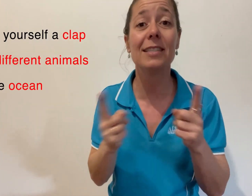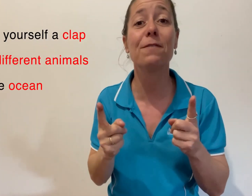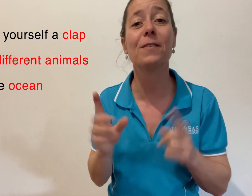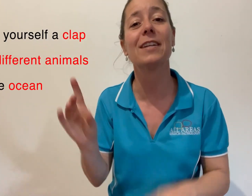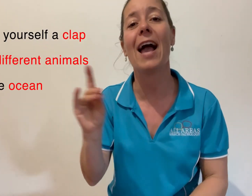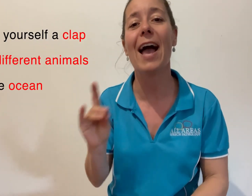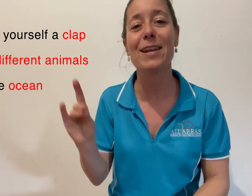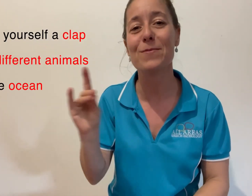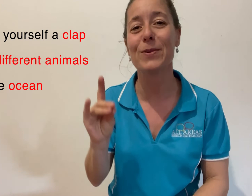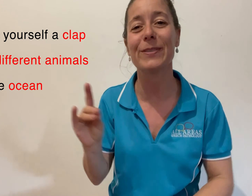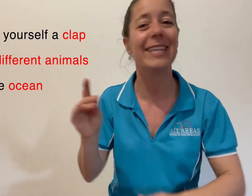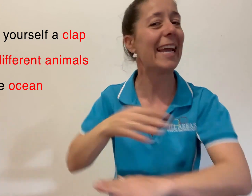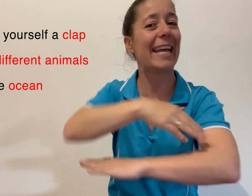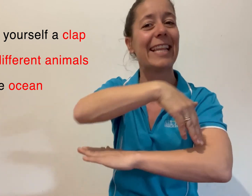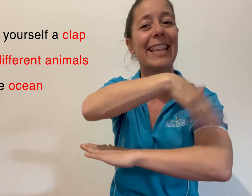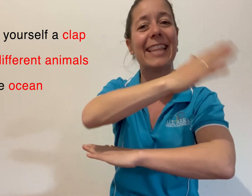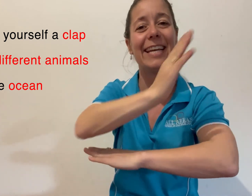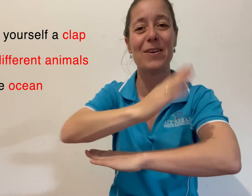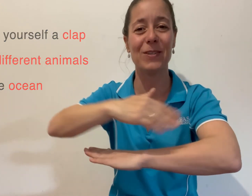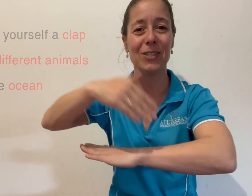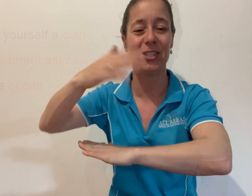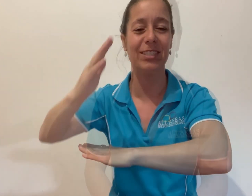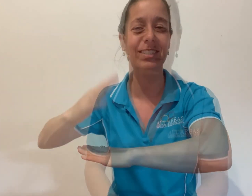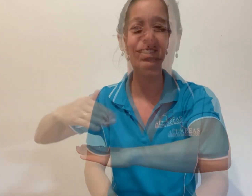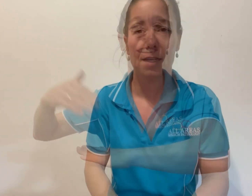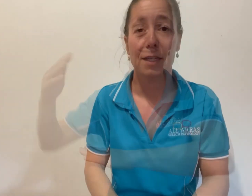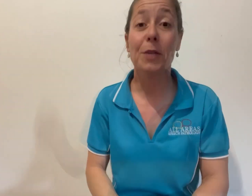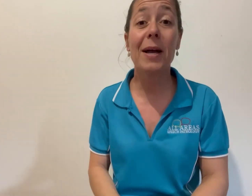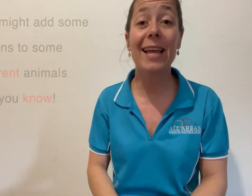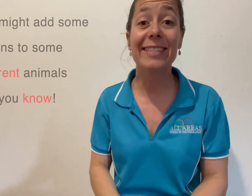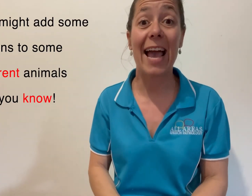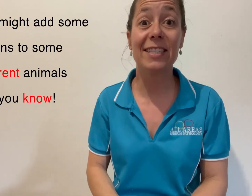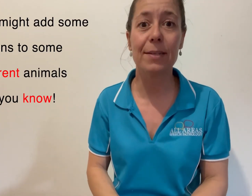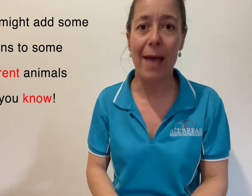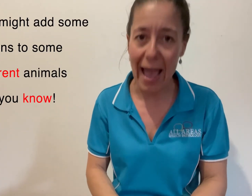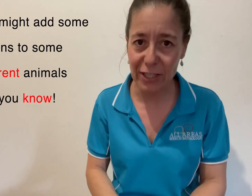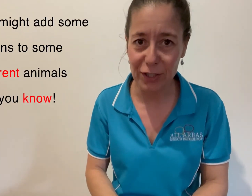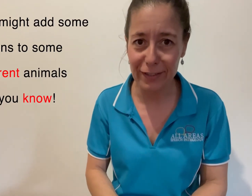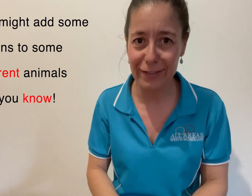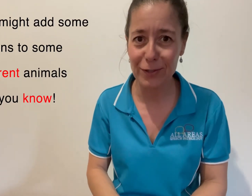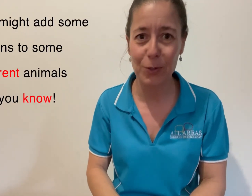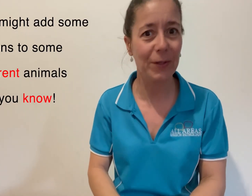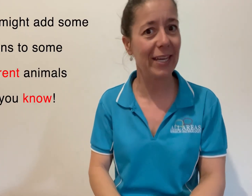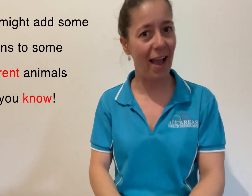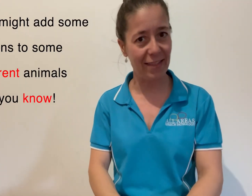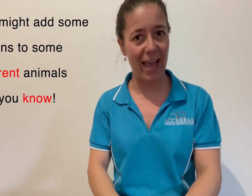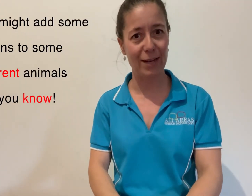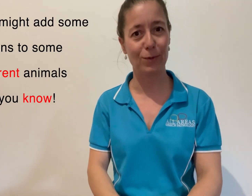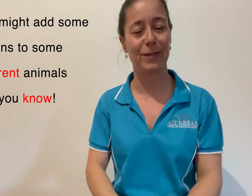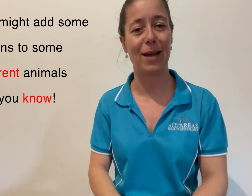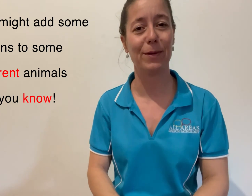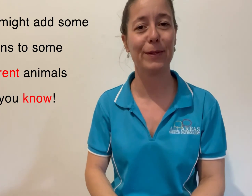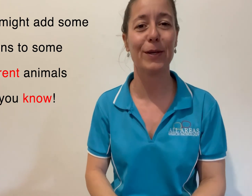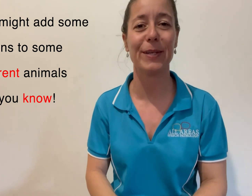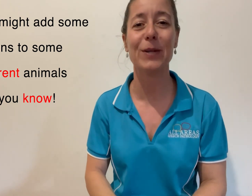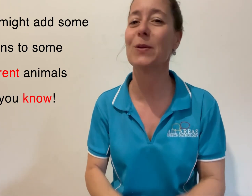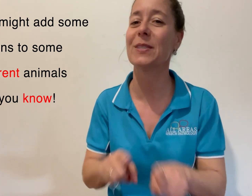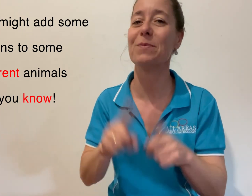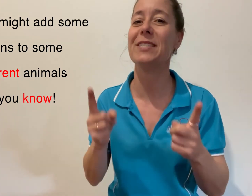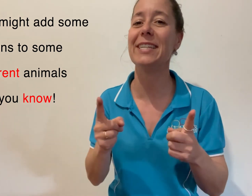different animals in the ocean. You might like to add some actions to the other animals that we were learning or some